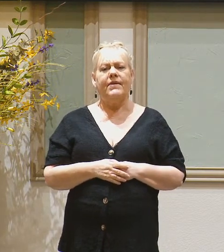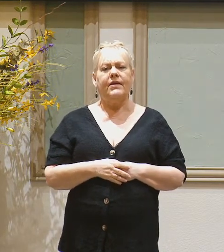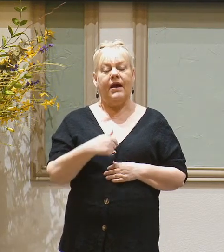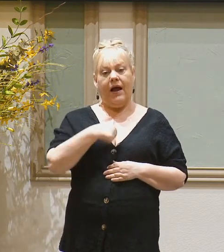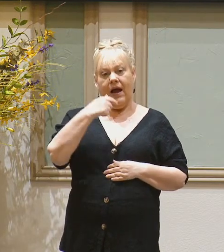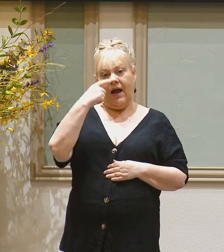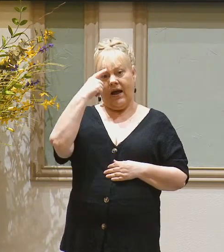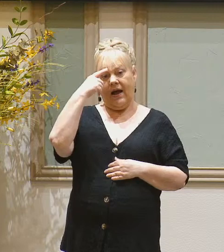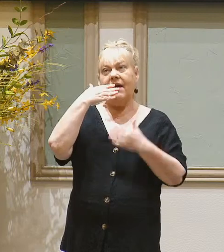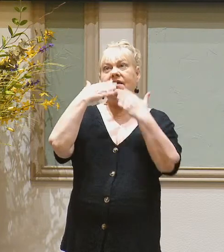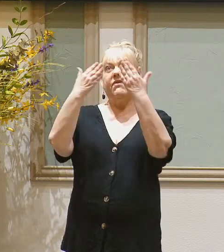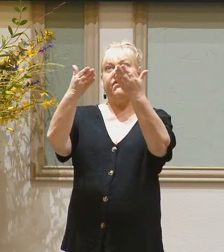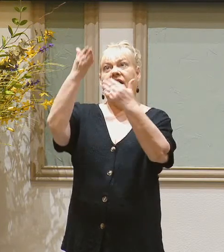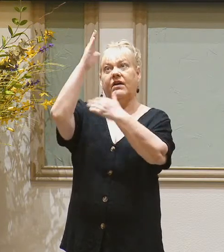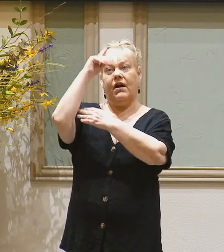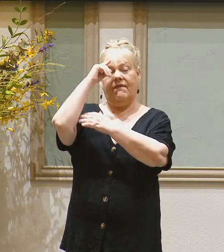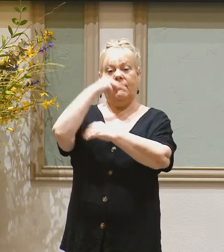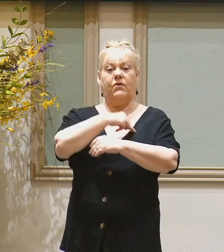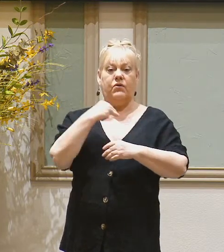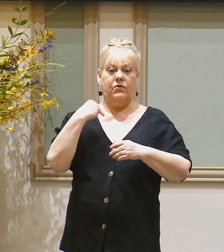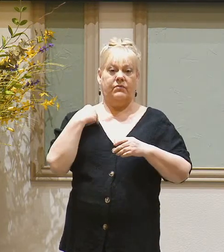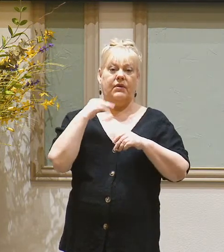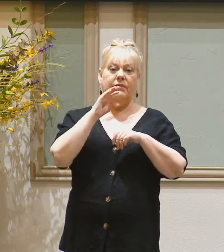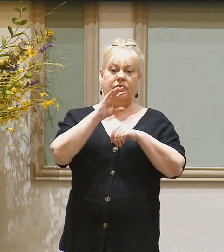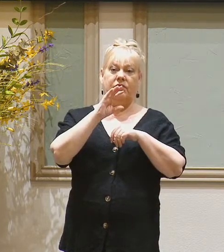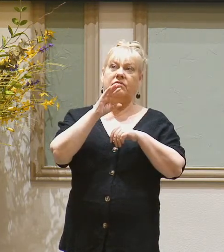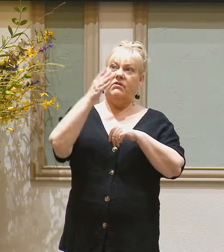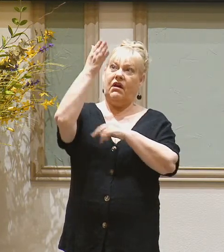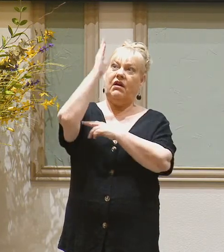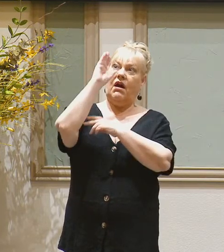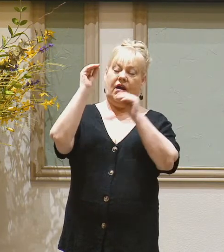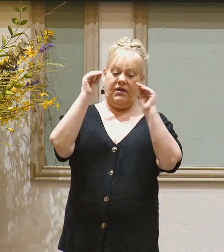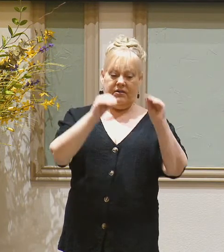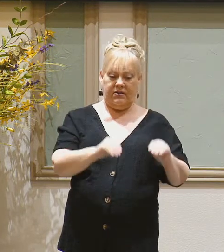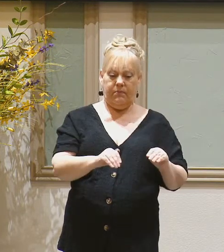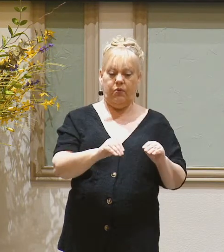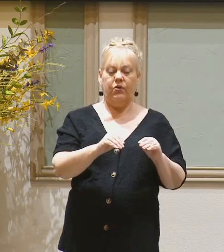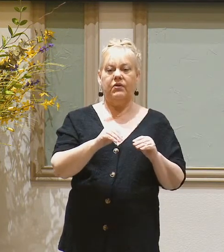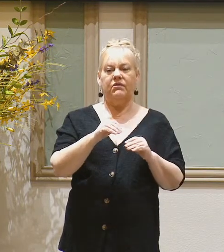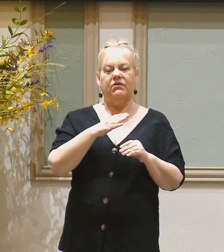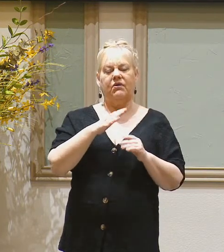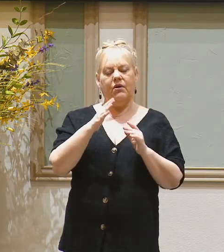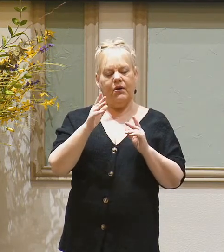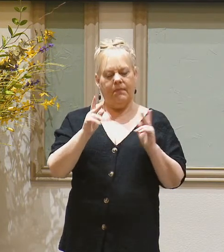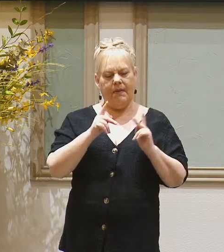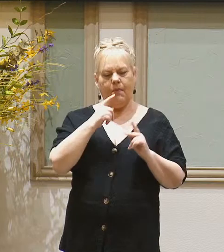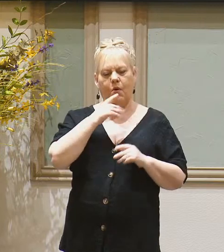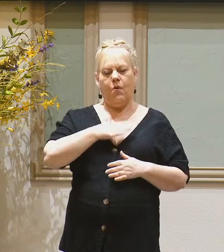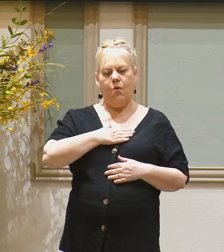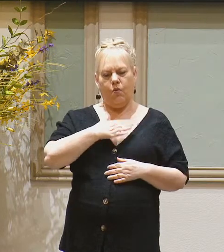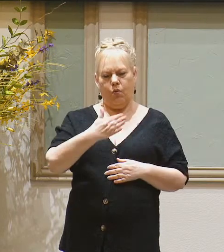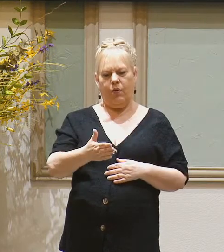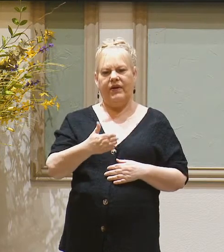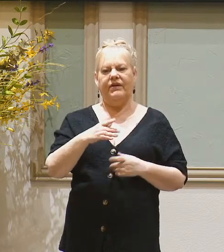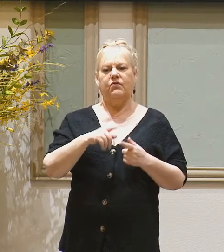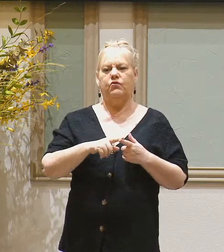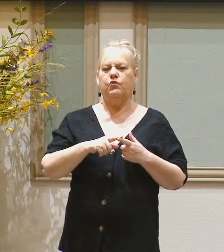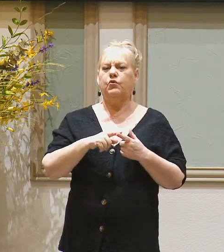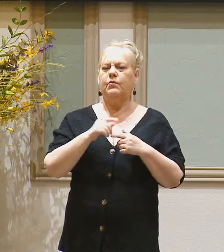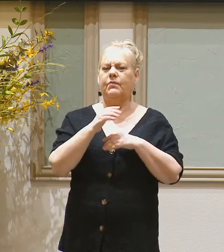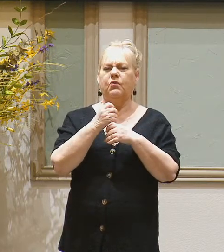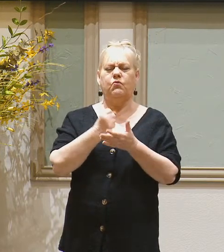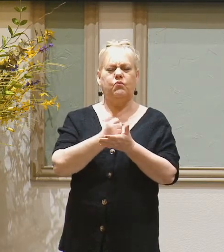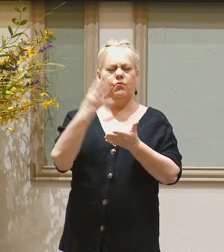I thank God for those members whom God has placed in our midst who are willing to